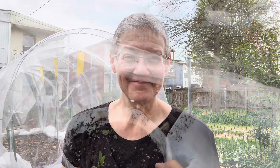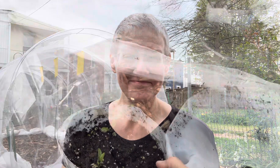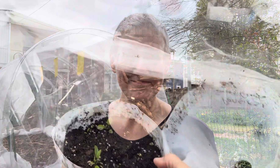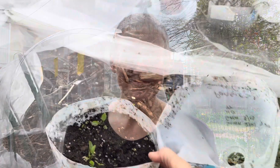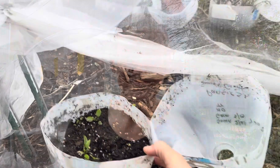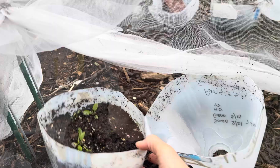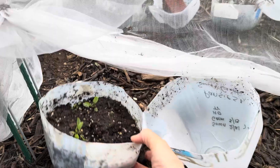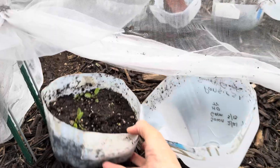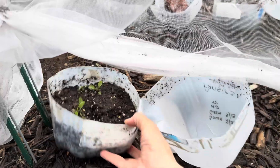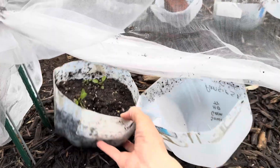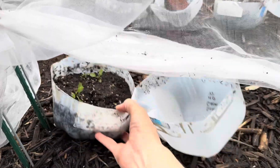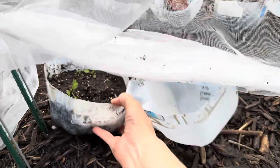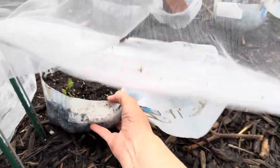when they're germinating and growing.